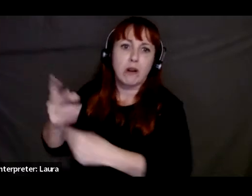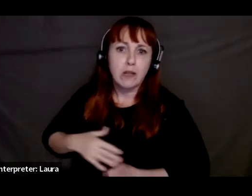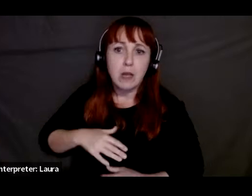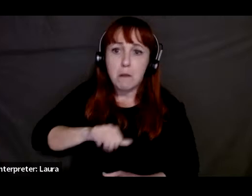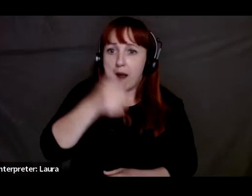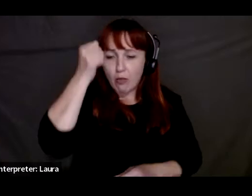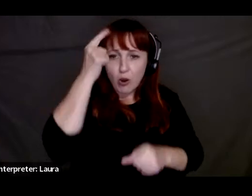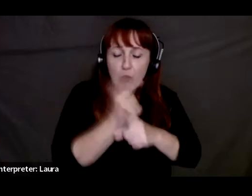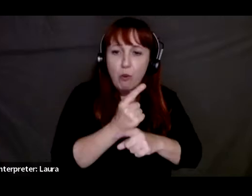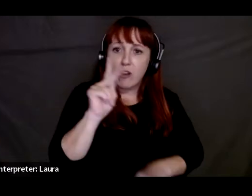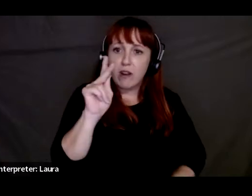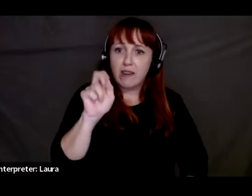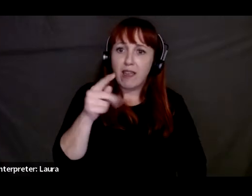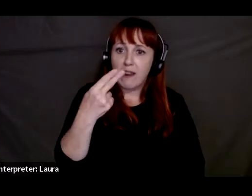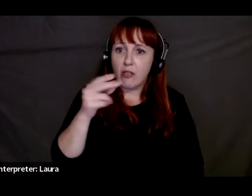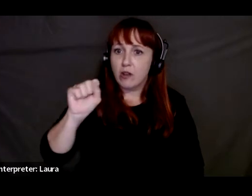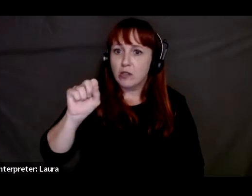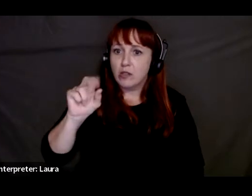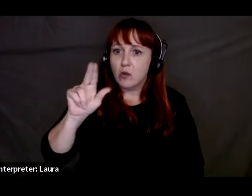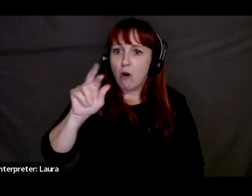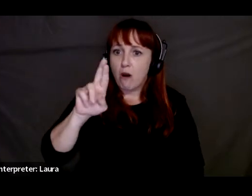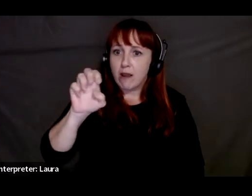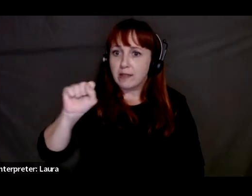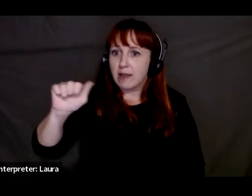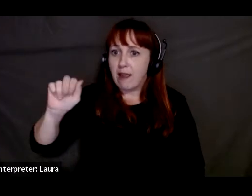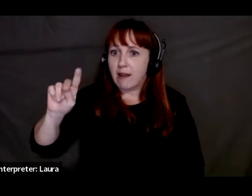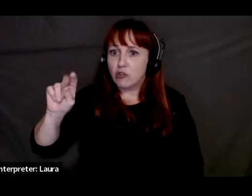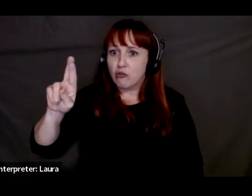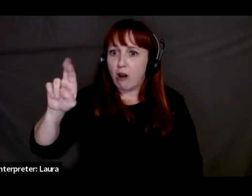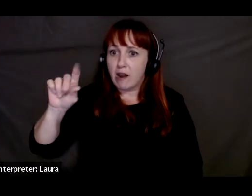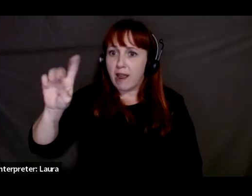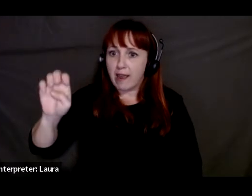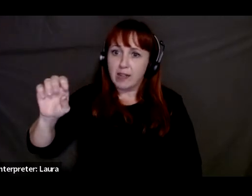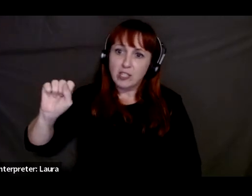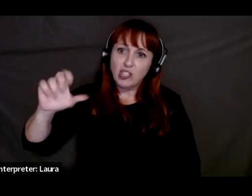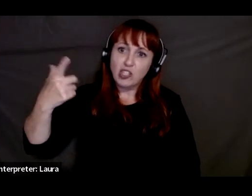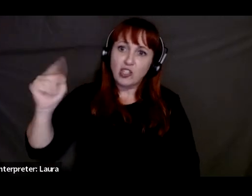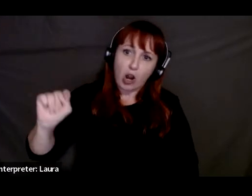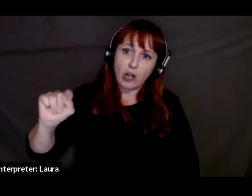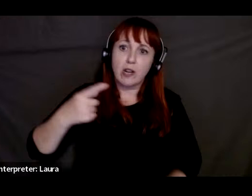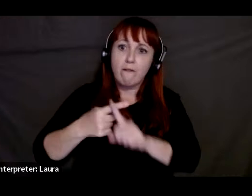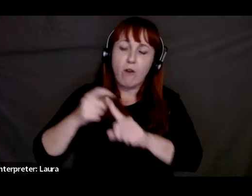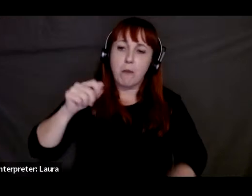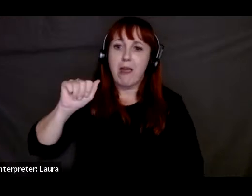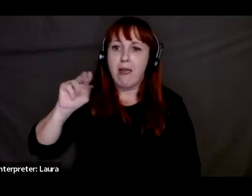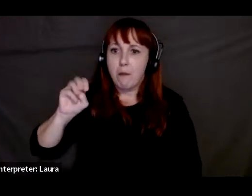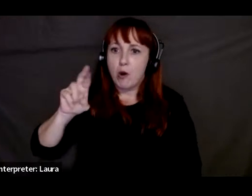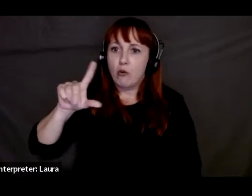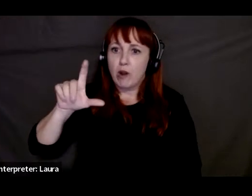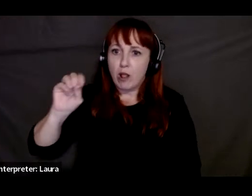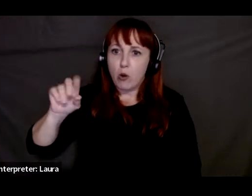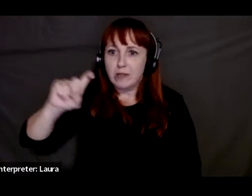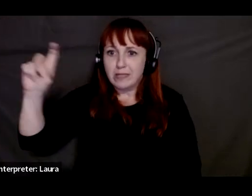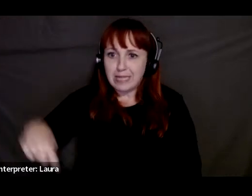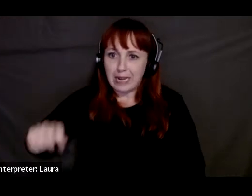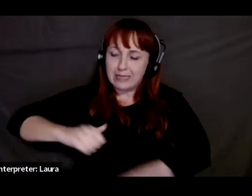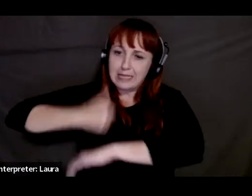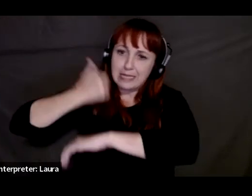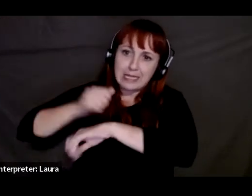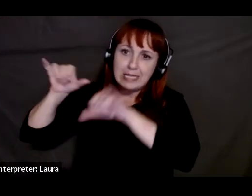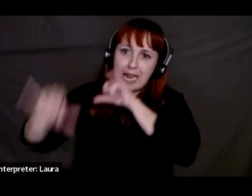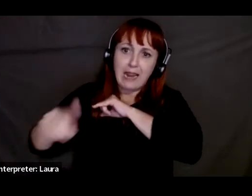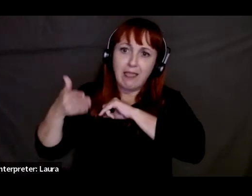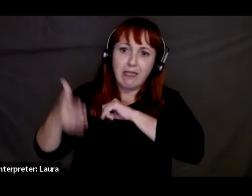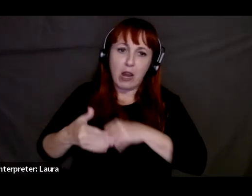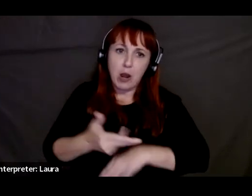other brother is Kenneth Suarez Andrade. Sergeant Andrade for Amarillo, Texas. He was stationed there,